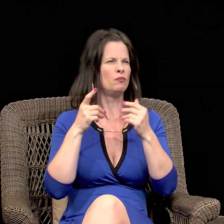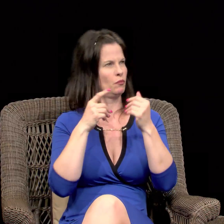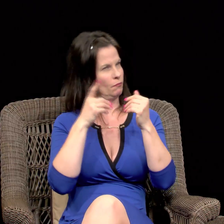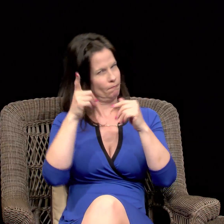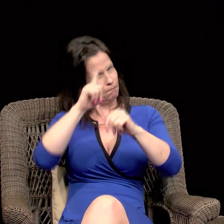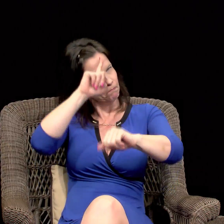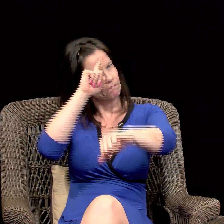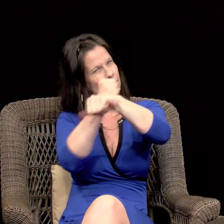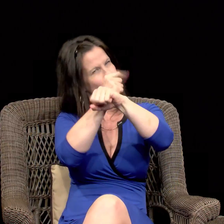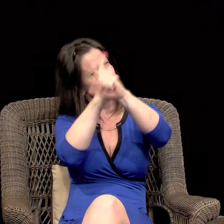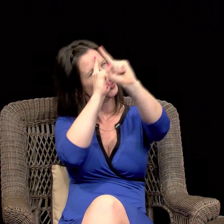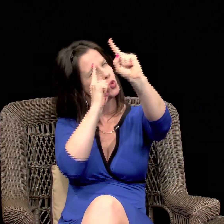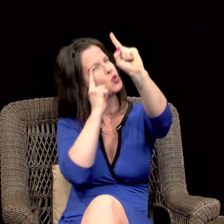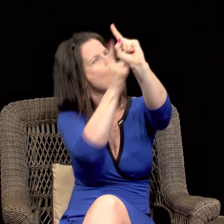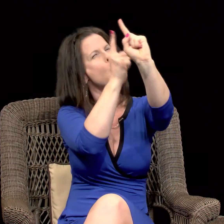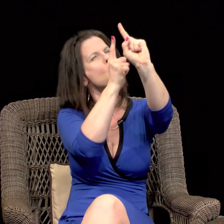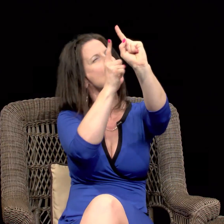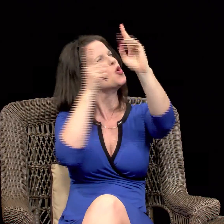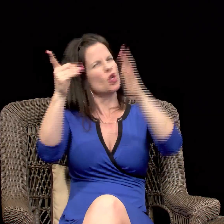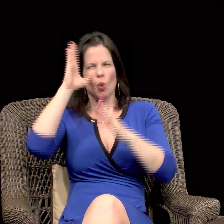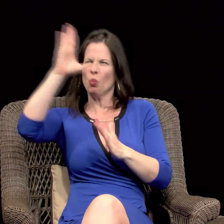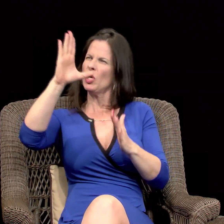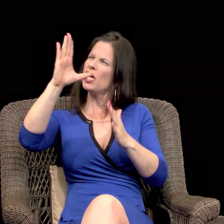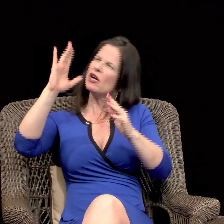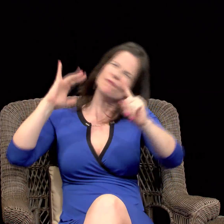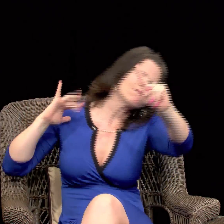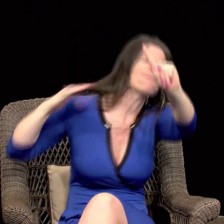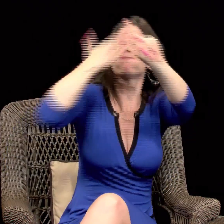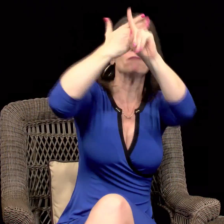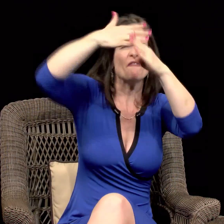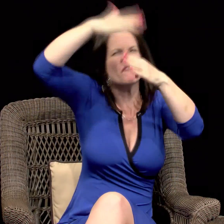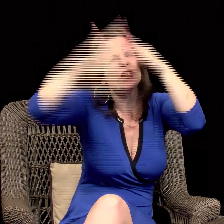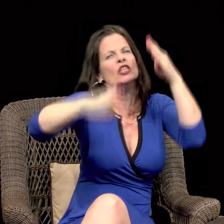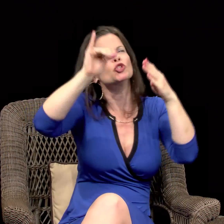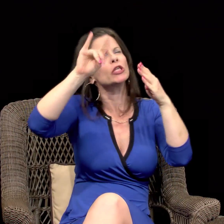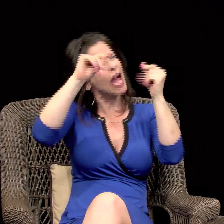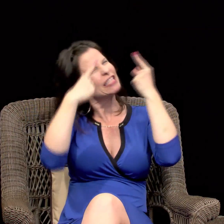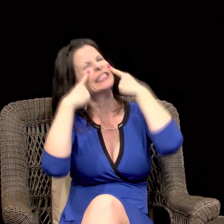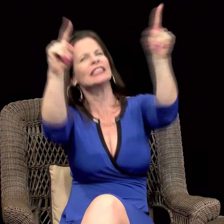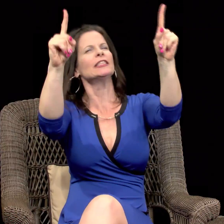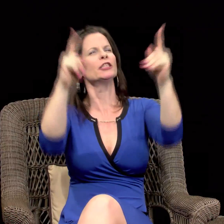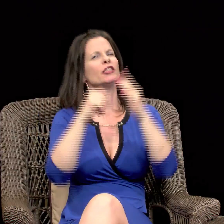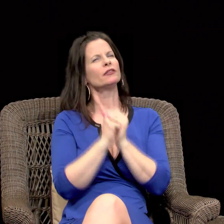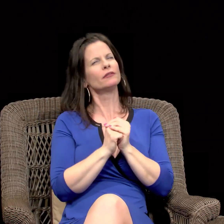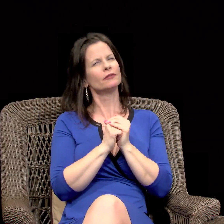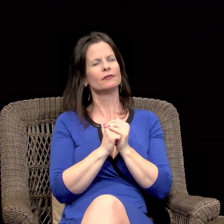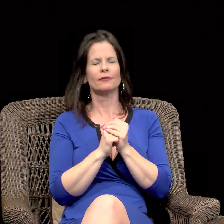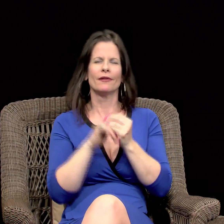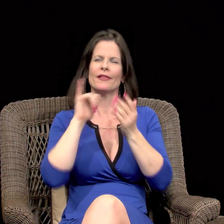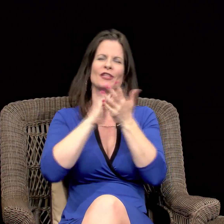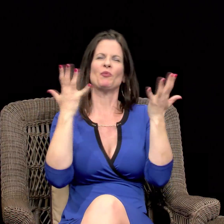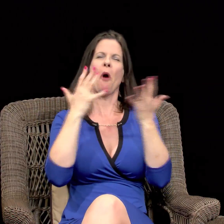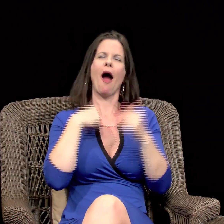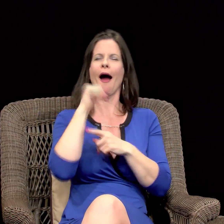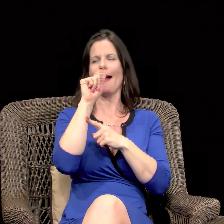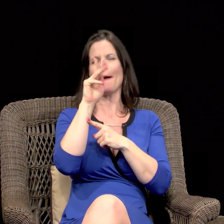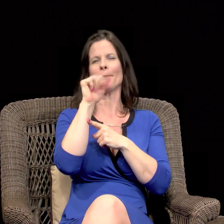so amazing. She works very hard to positively meet her goals, and she's a